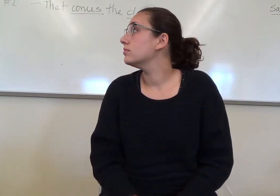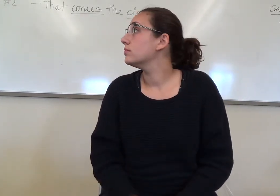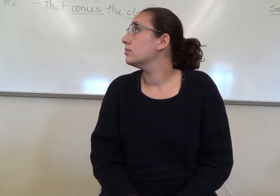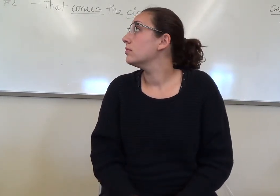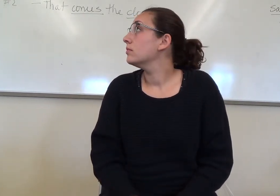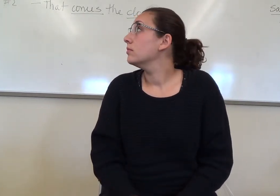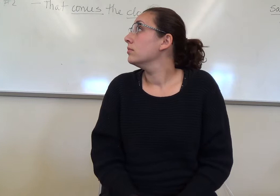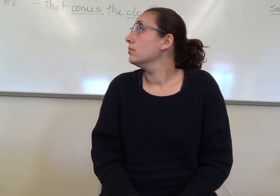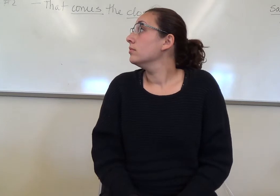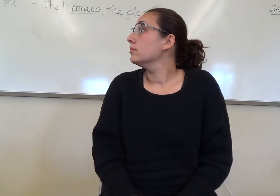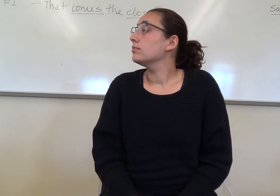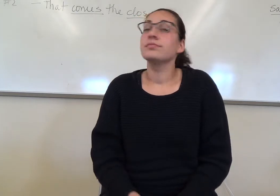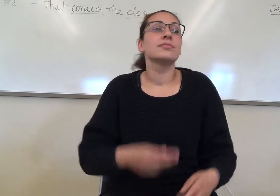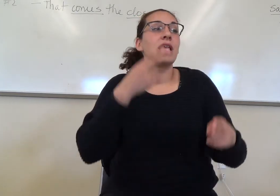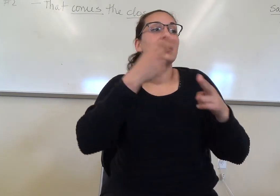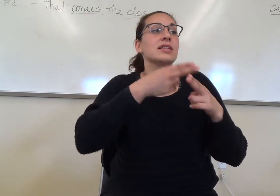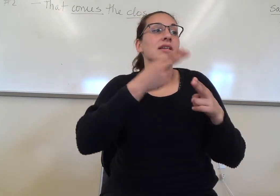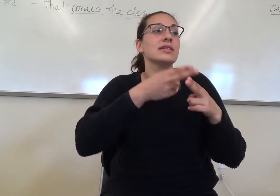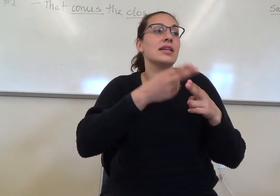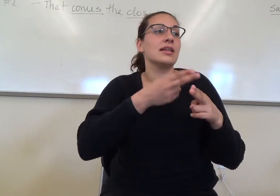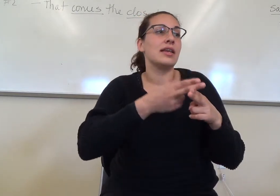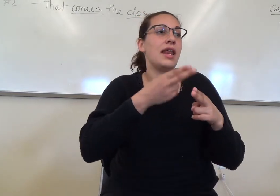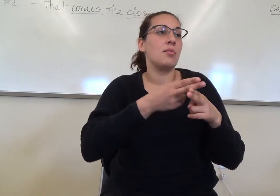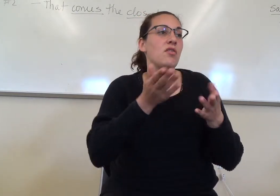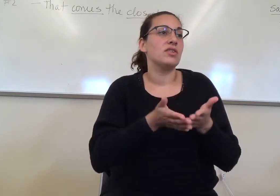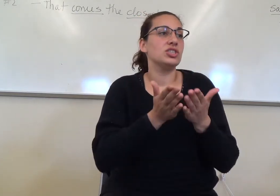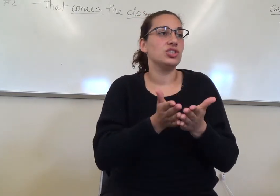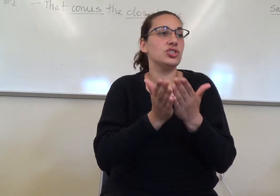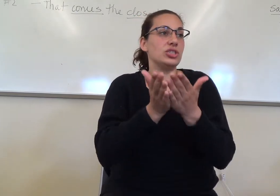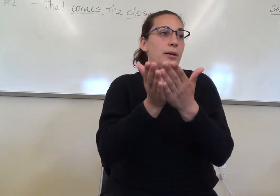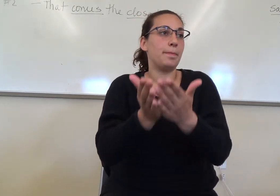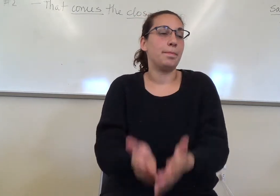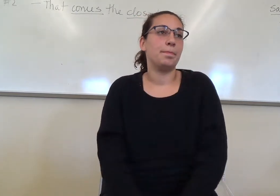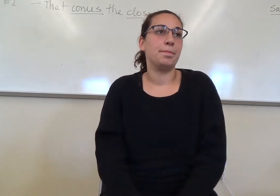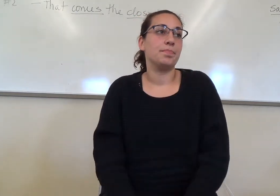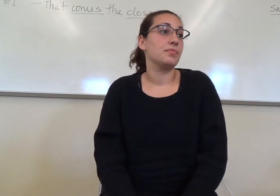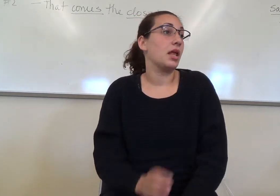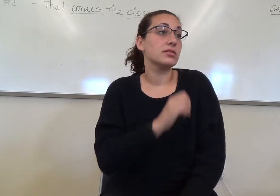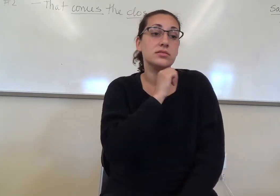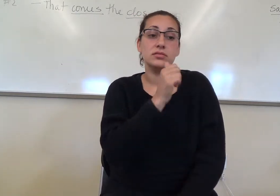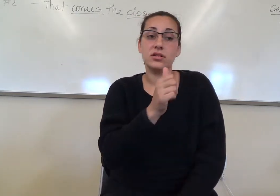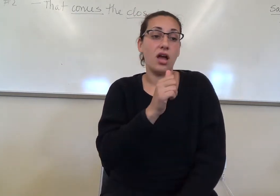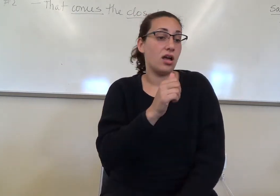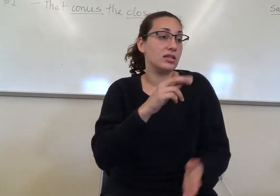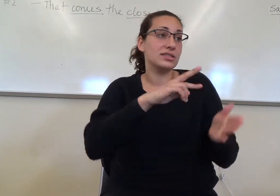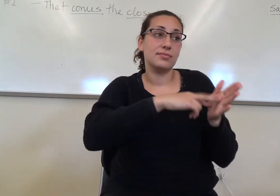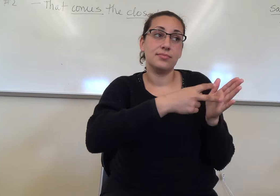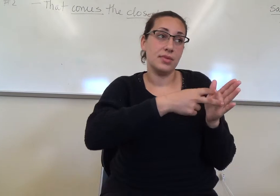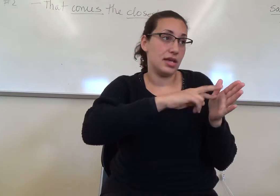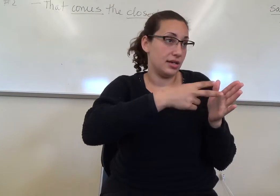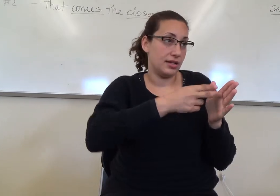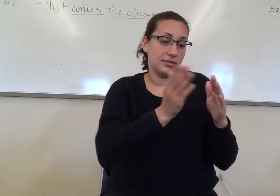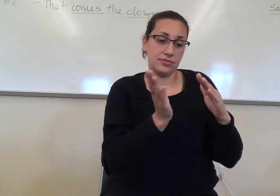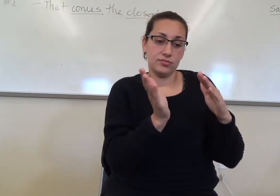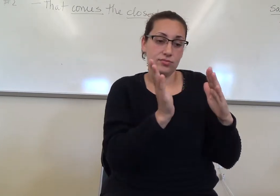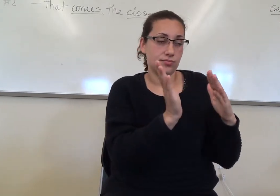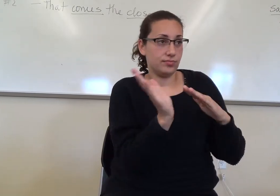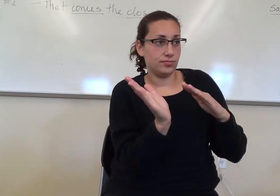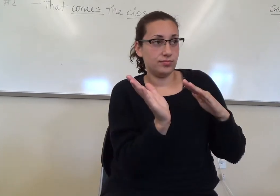naval ship. It's the name of a ship. Okay. This is not a definition, italics. This is a proper